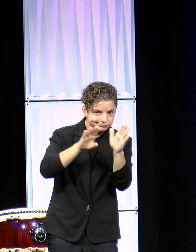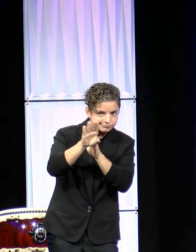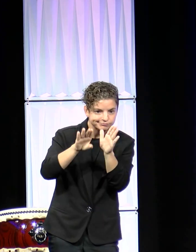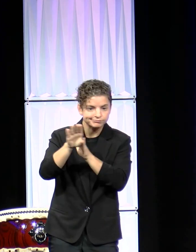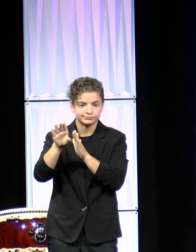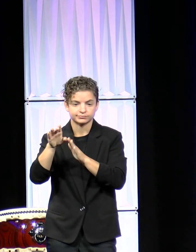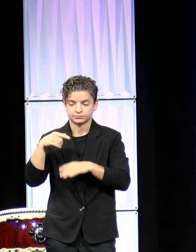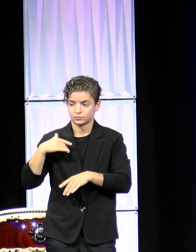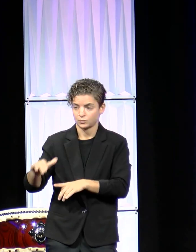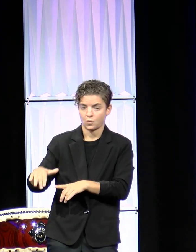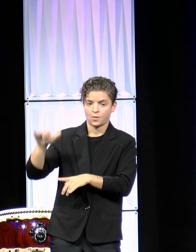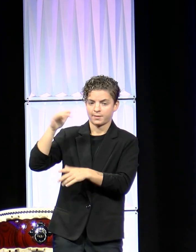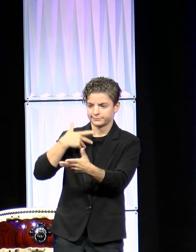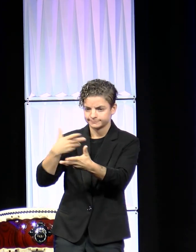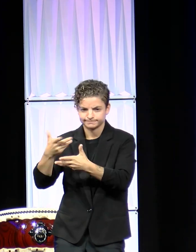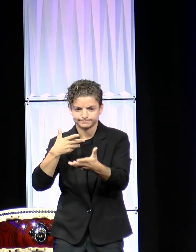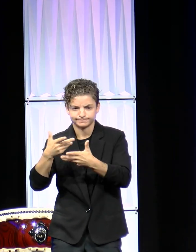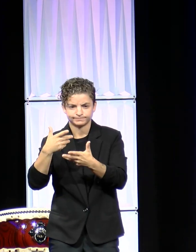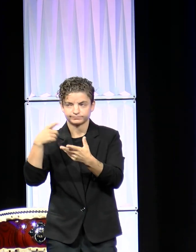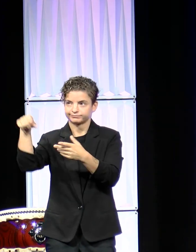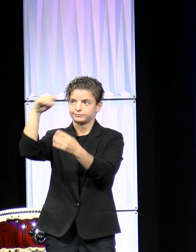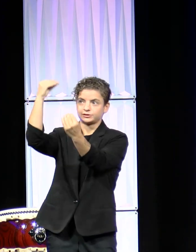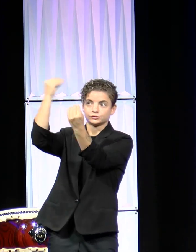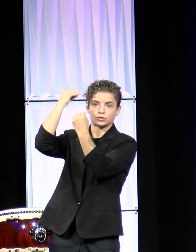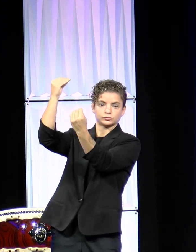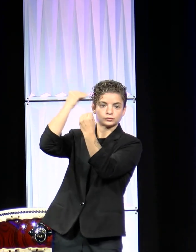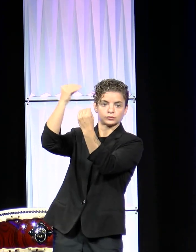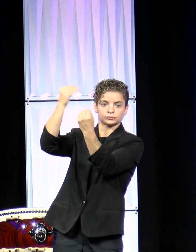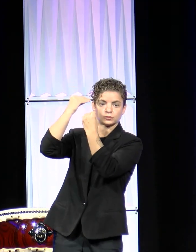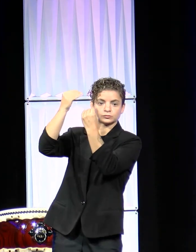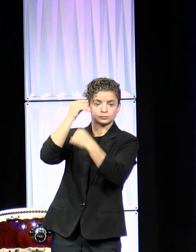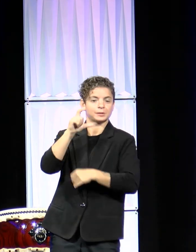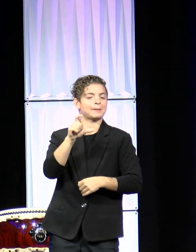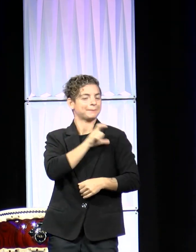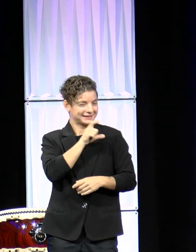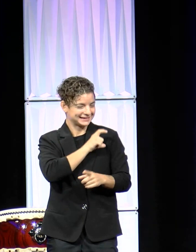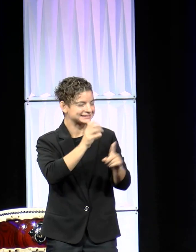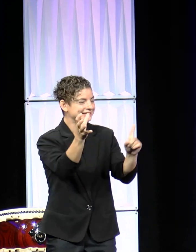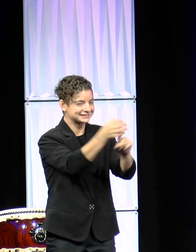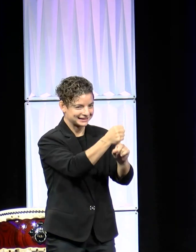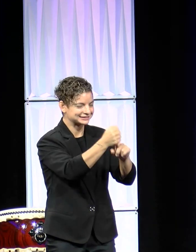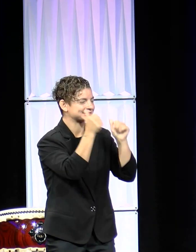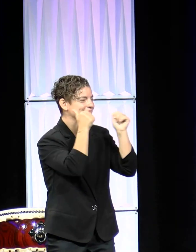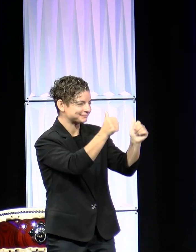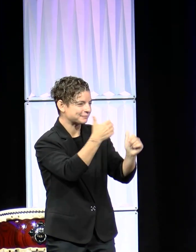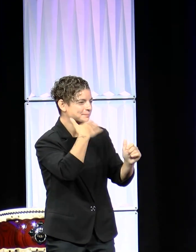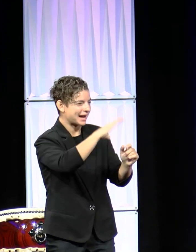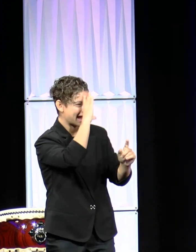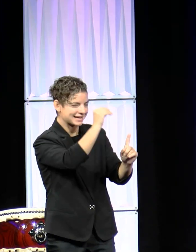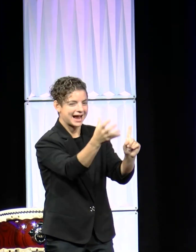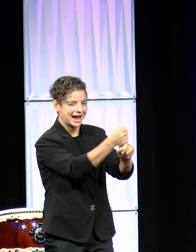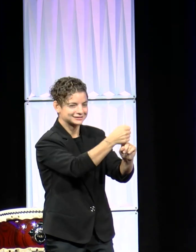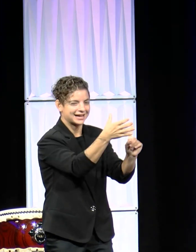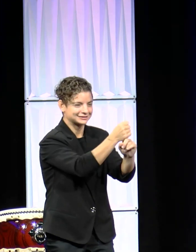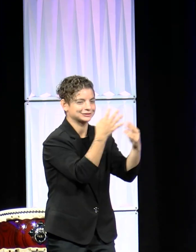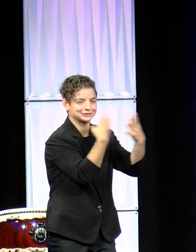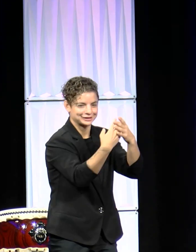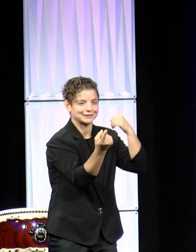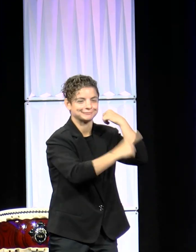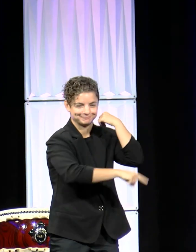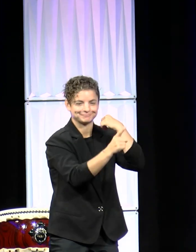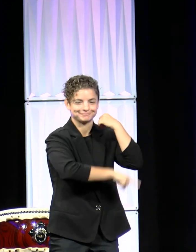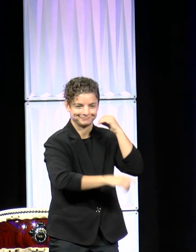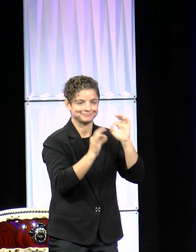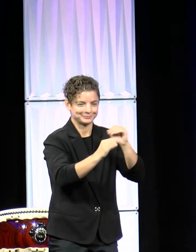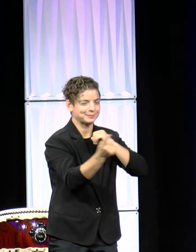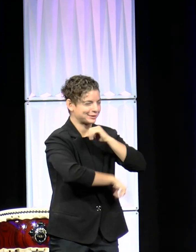get the robbers go to jail, everybody gets their success. And that that we think